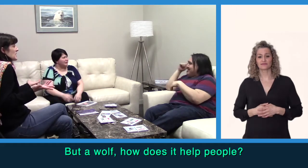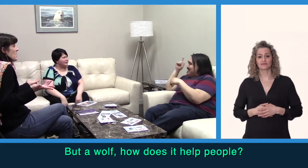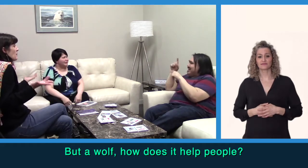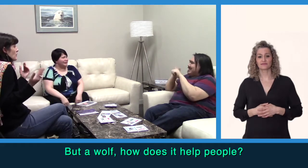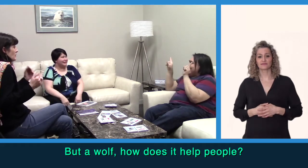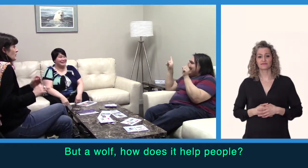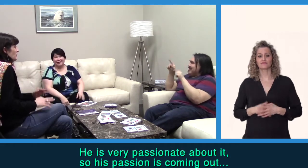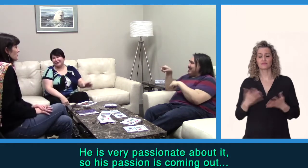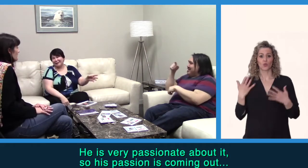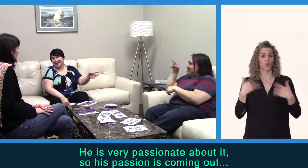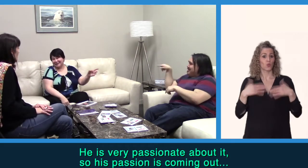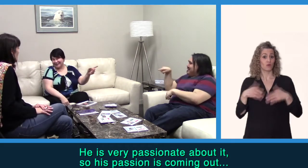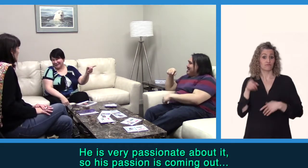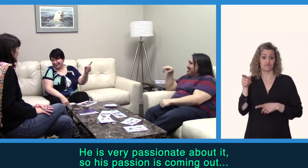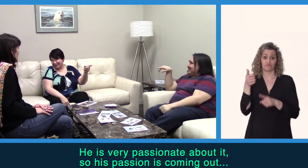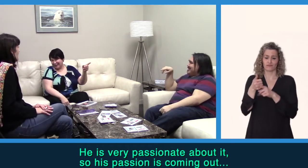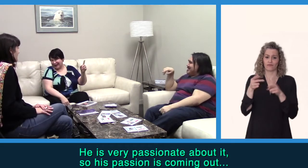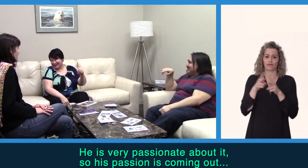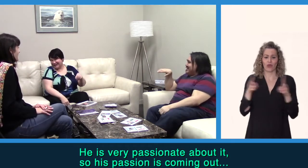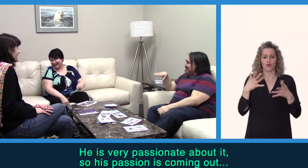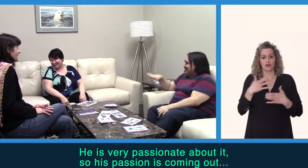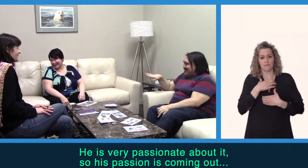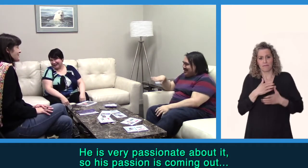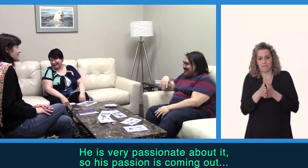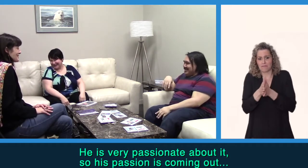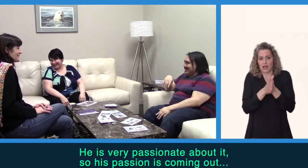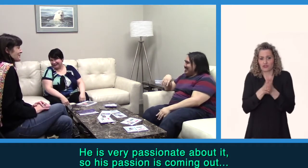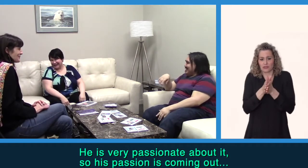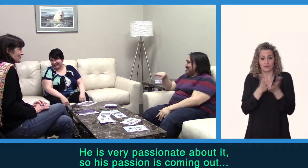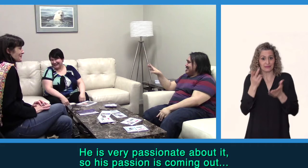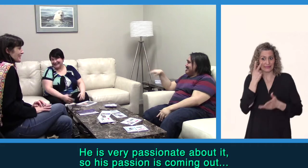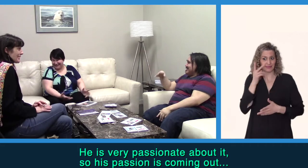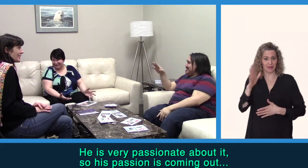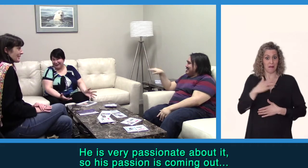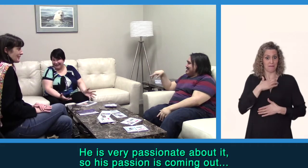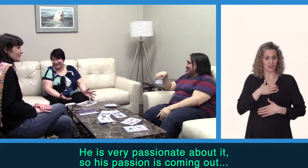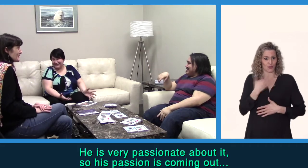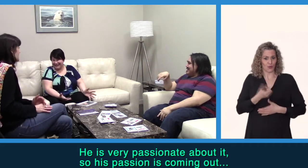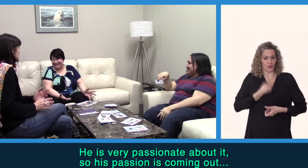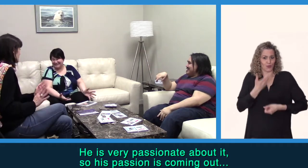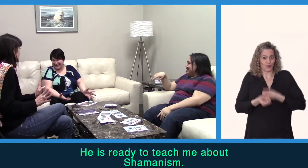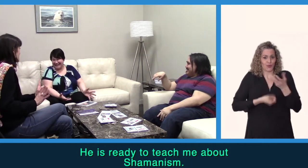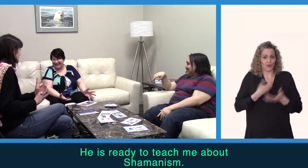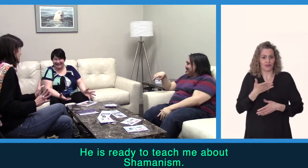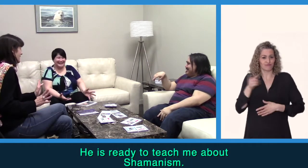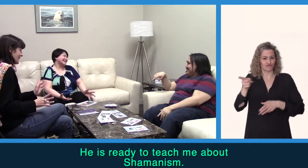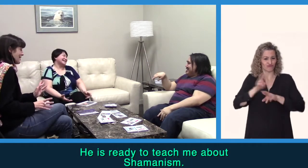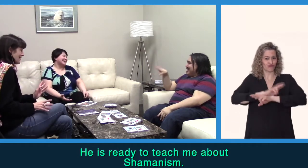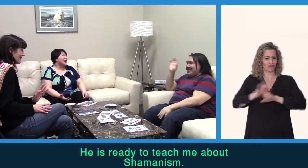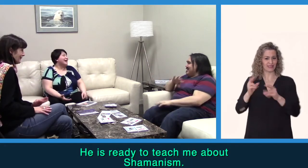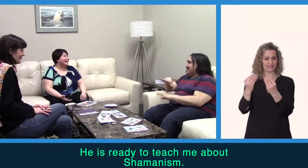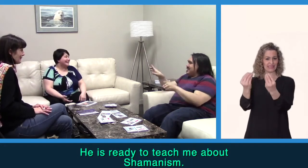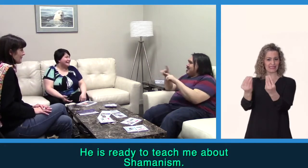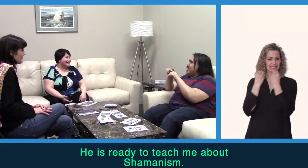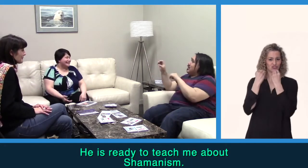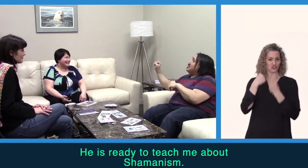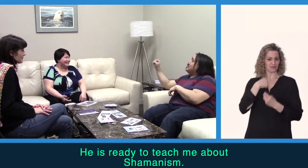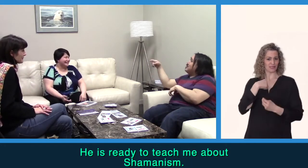feel? An example. He's very passionate, so the passion's coming No. out now, right? He's Yeah, I ready know, to this teach is me. his thing,